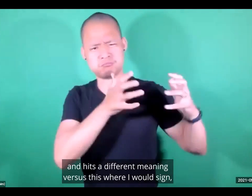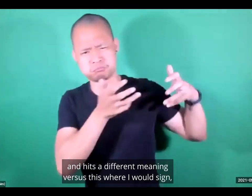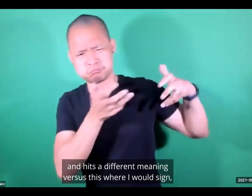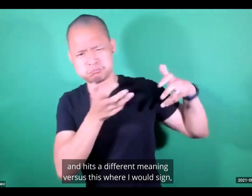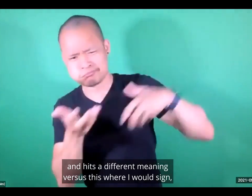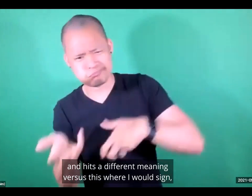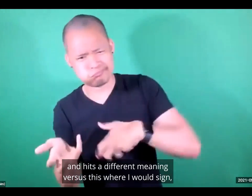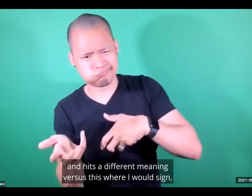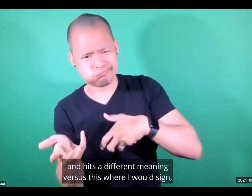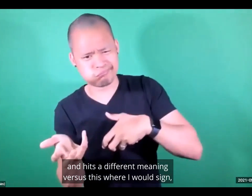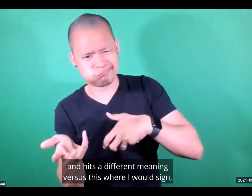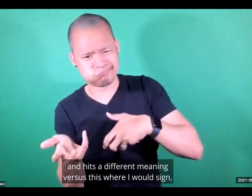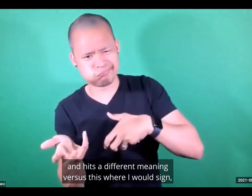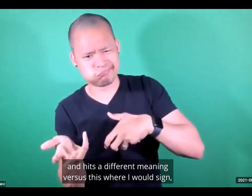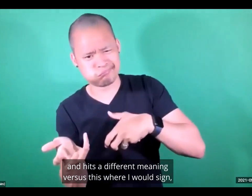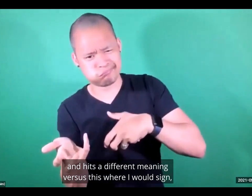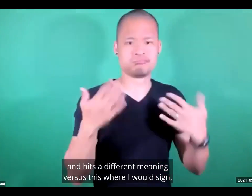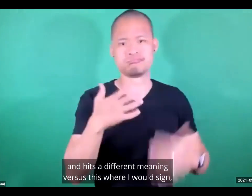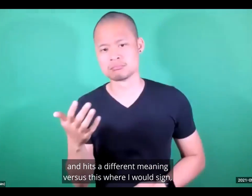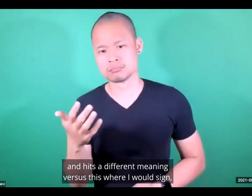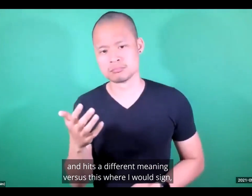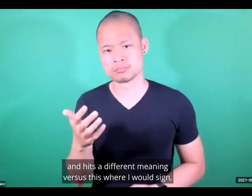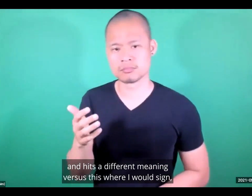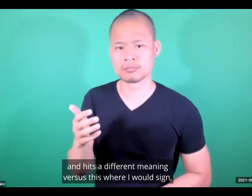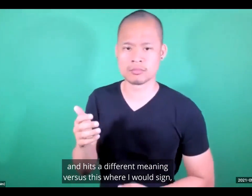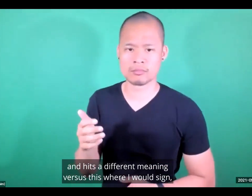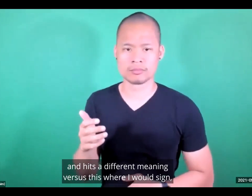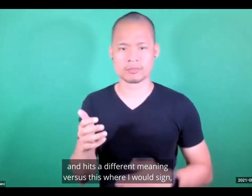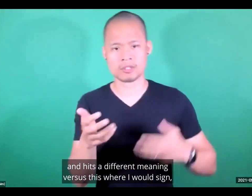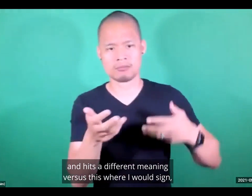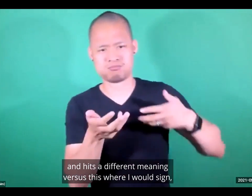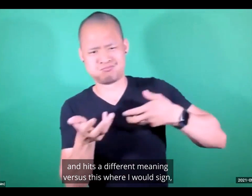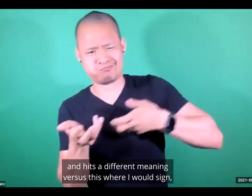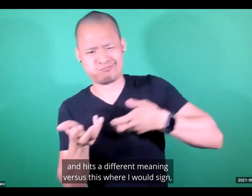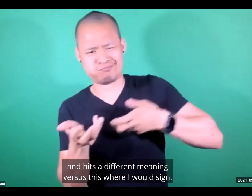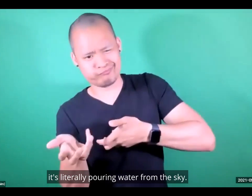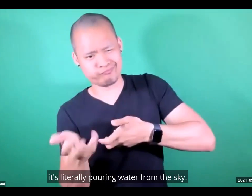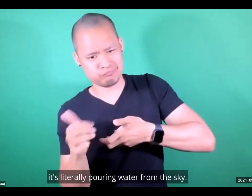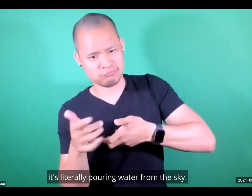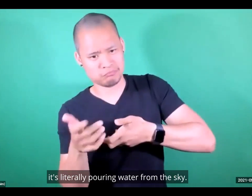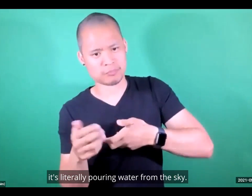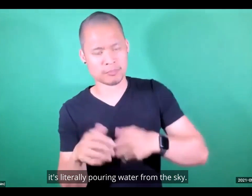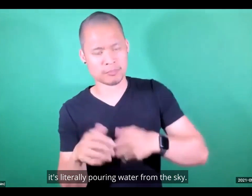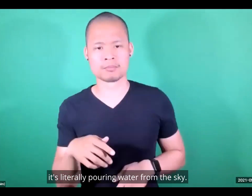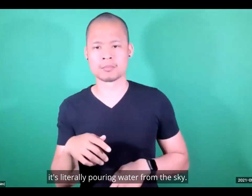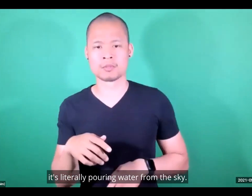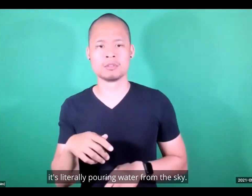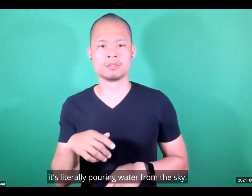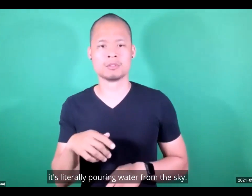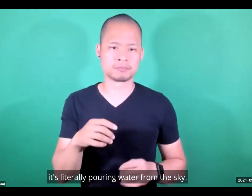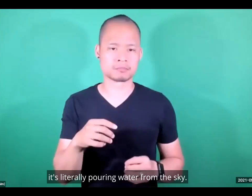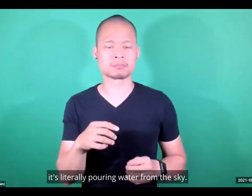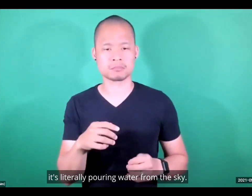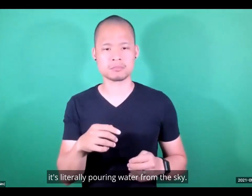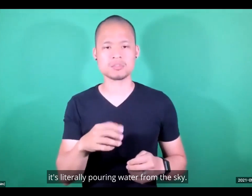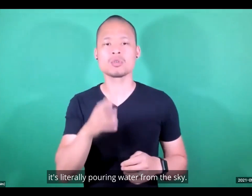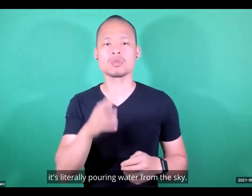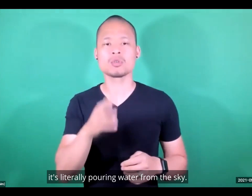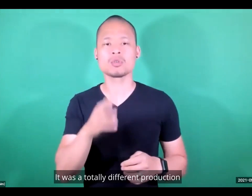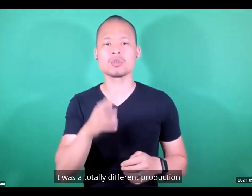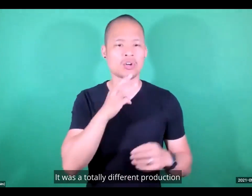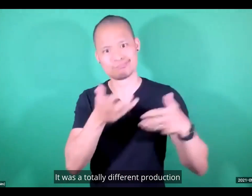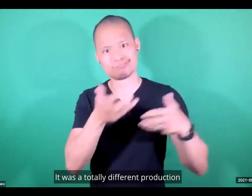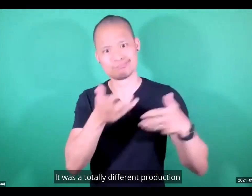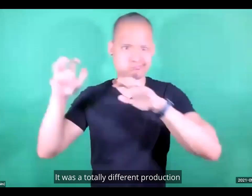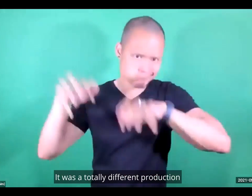and hits a different meaning versus this, where I would sign it's literally pouring, pouring water